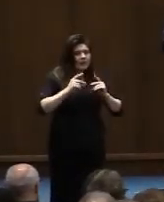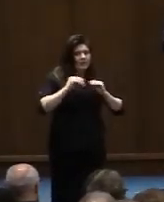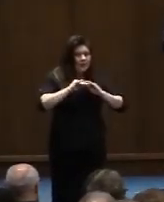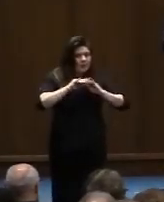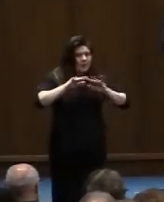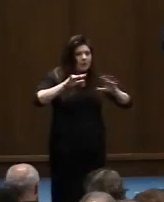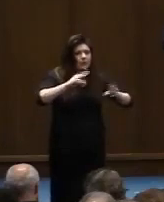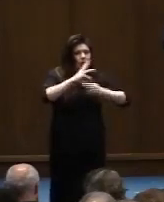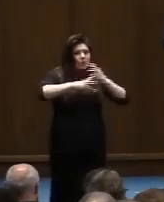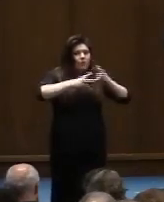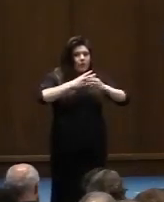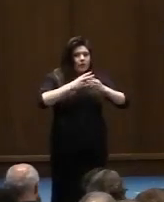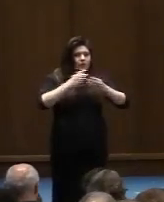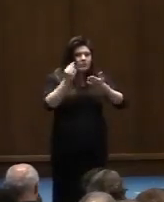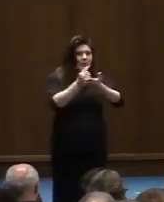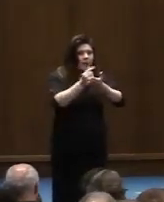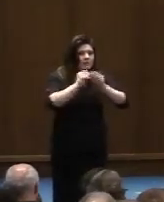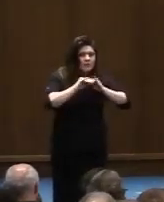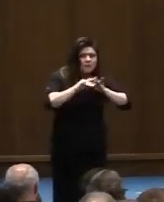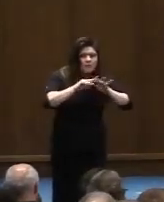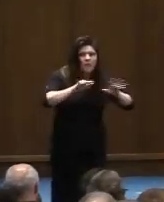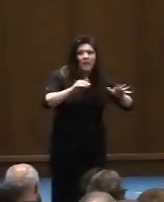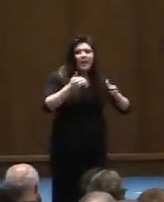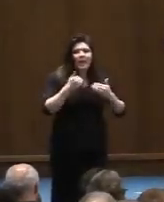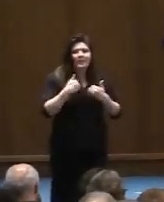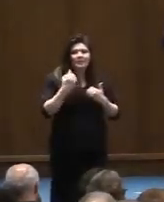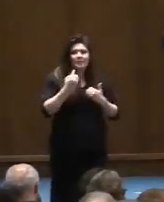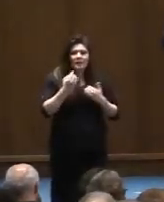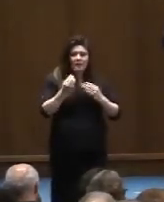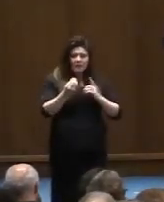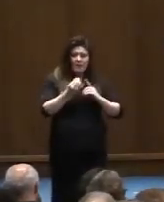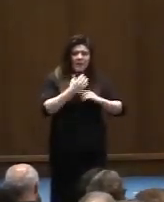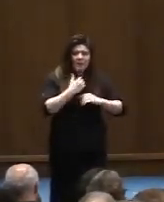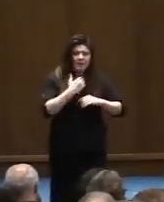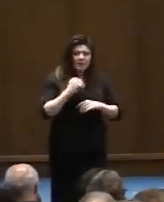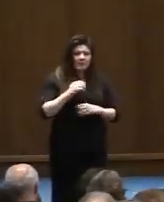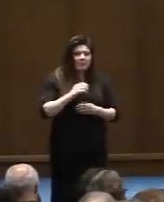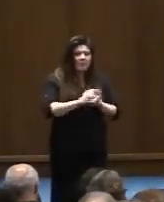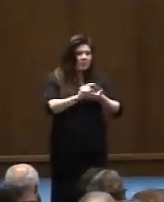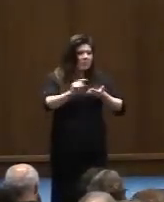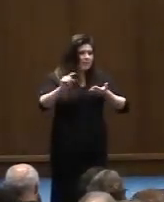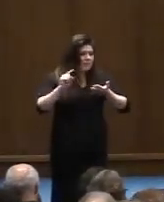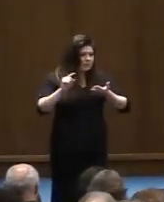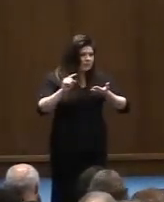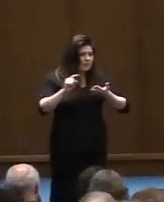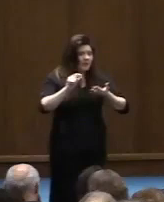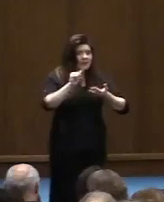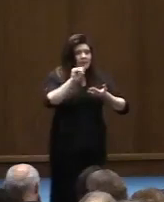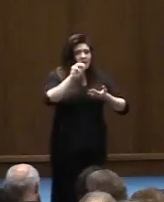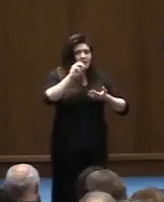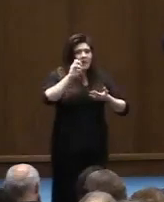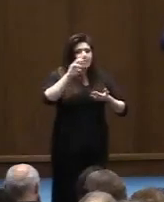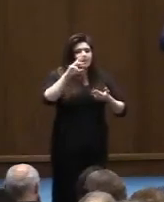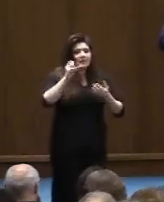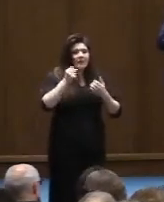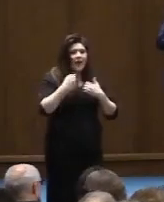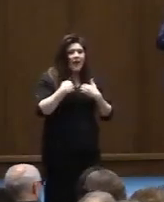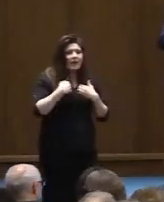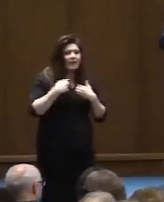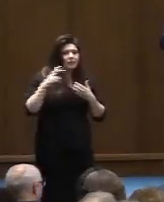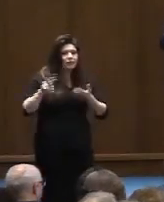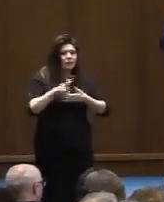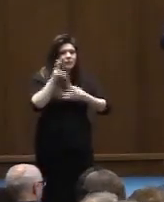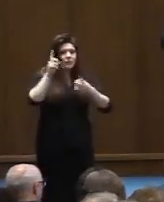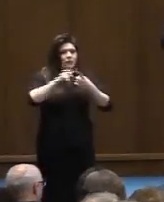gospel. I had something that resonated with me last week. The Amers took a trip to Mexico